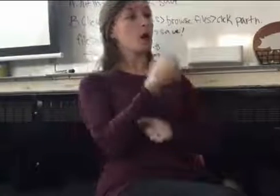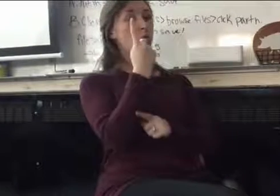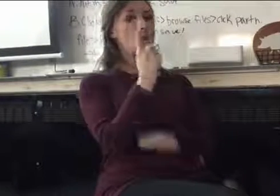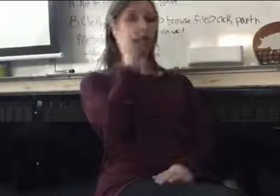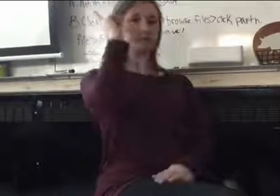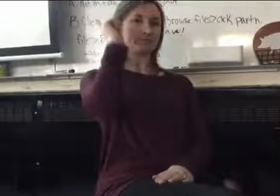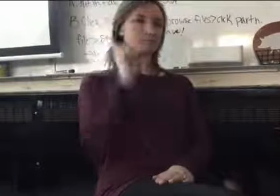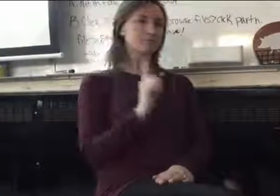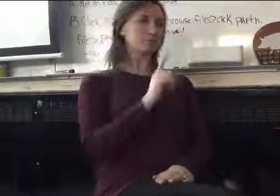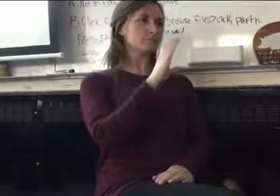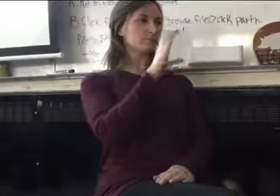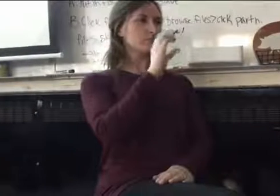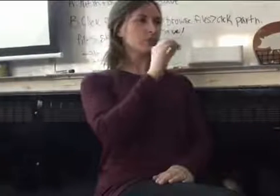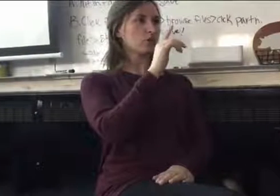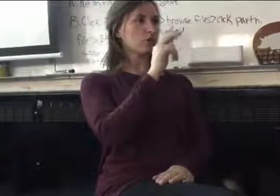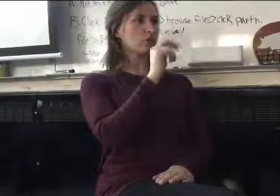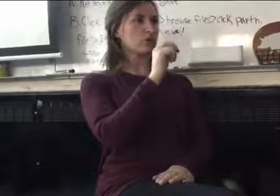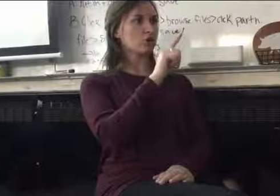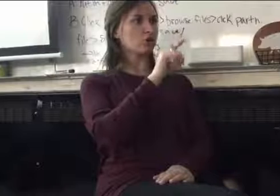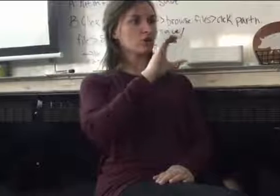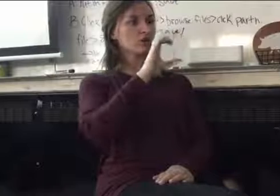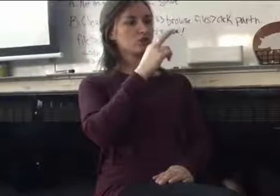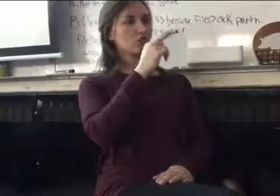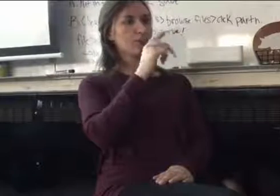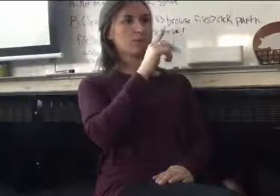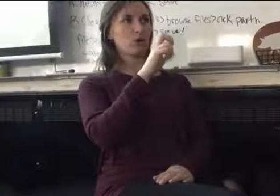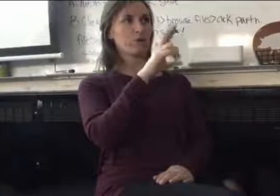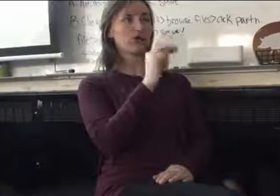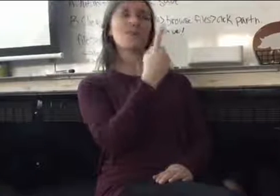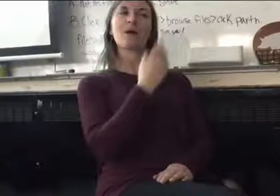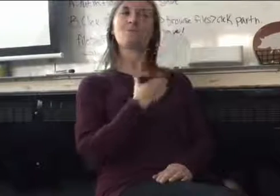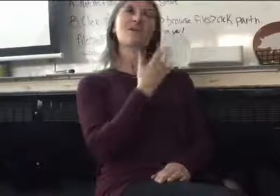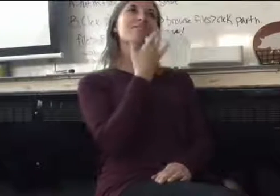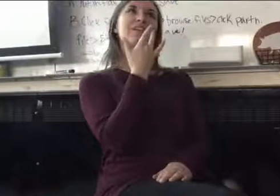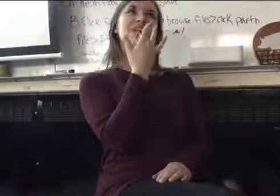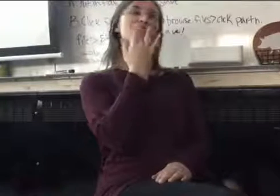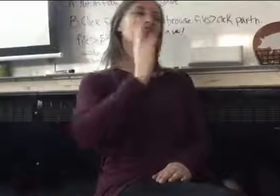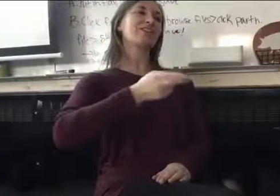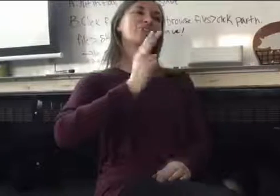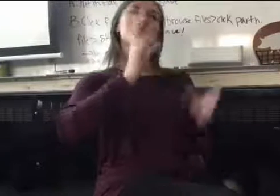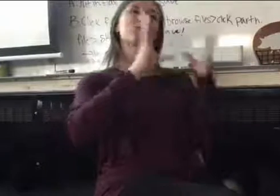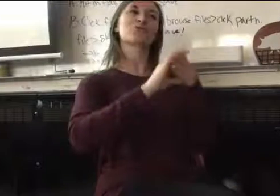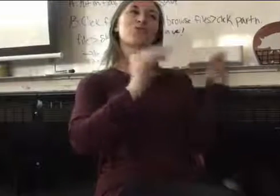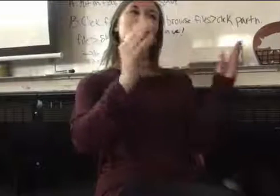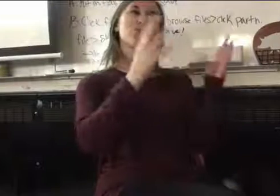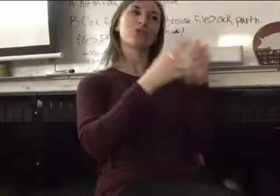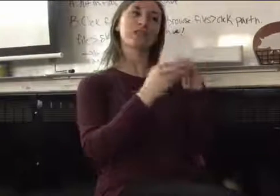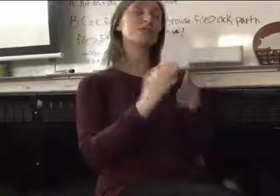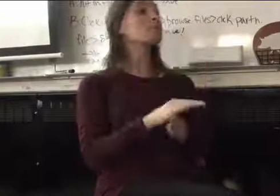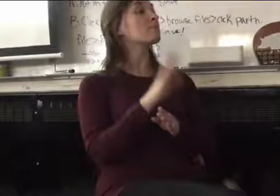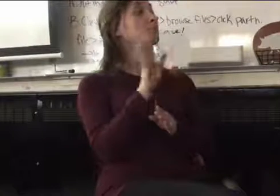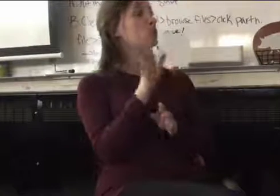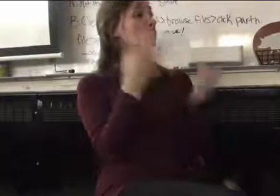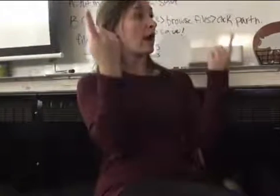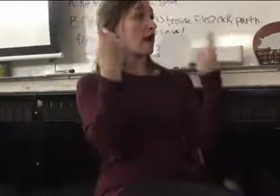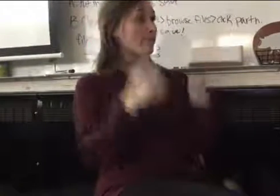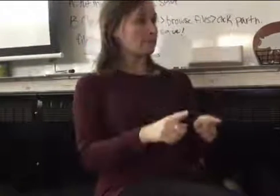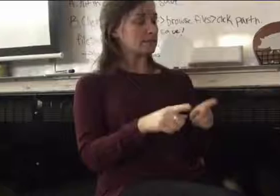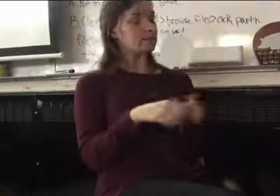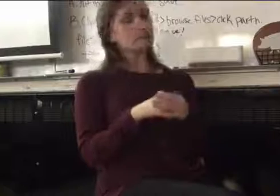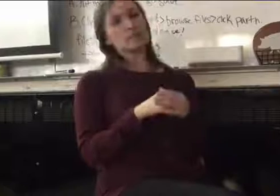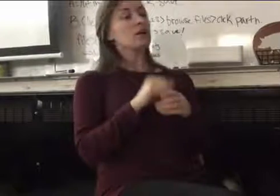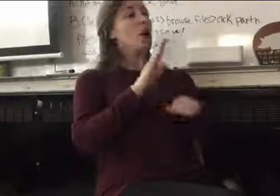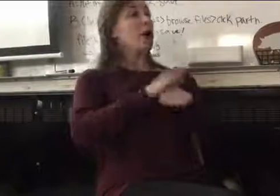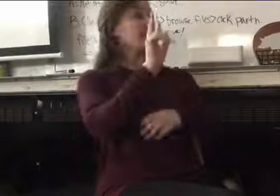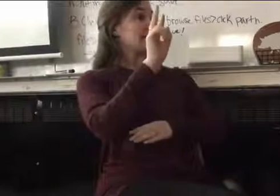named Colonel Chamberlain, who is one of my favorite stories and people in American history. Now, what happens is that on